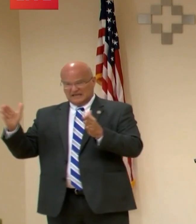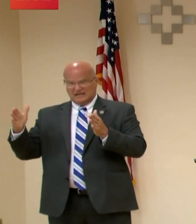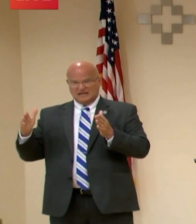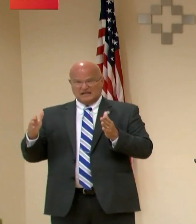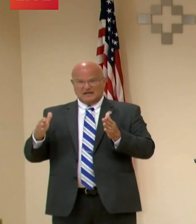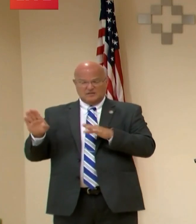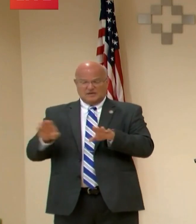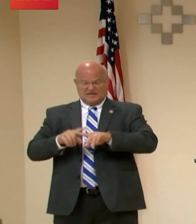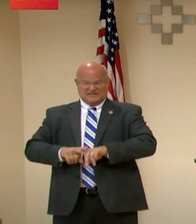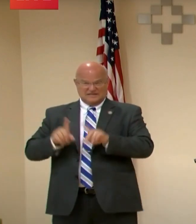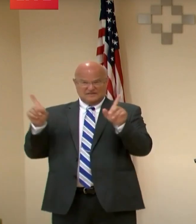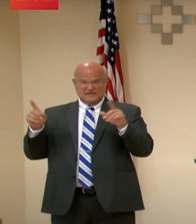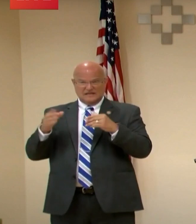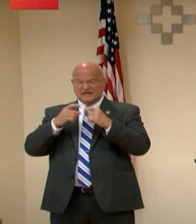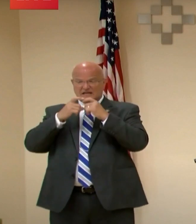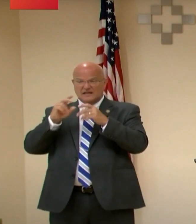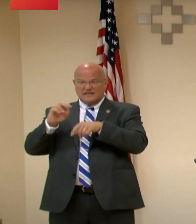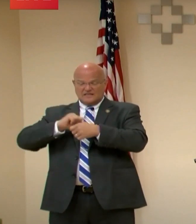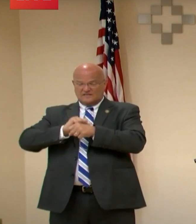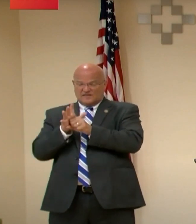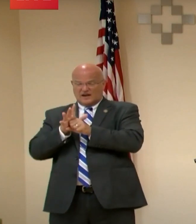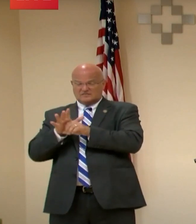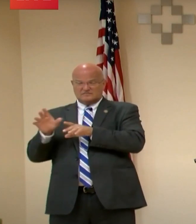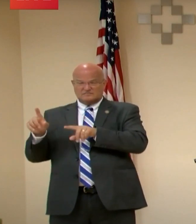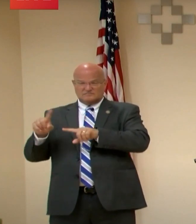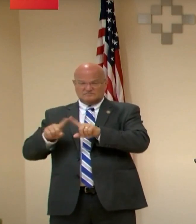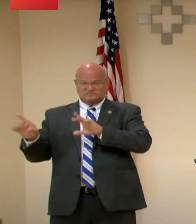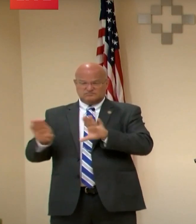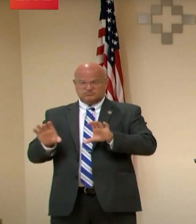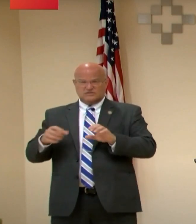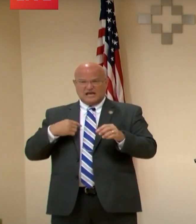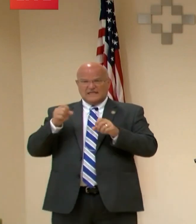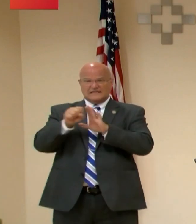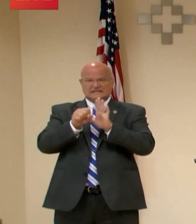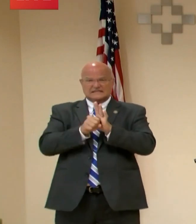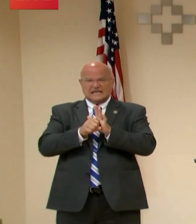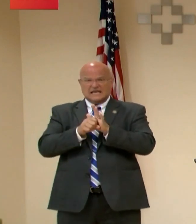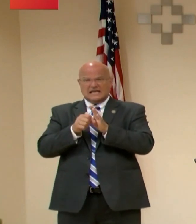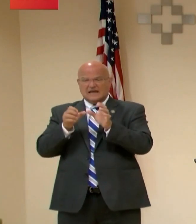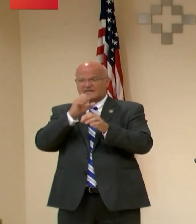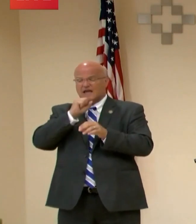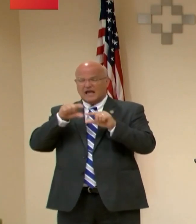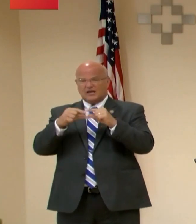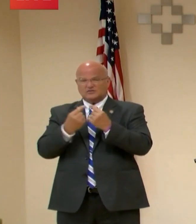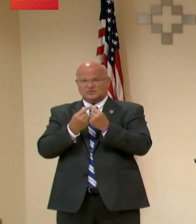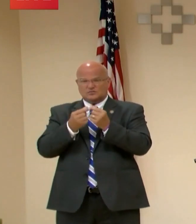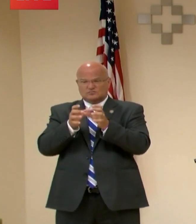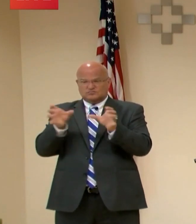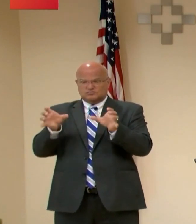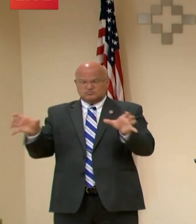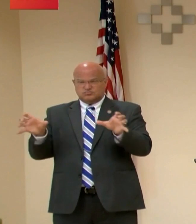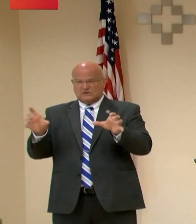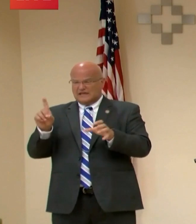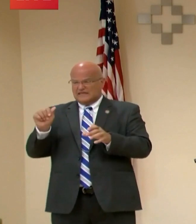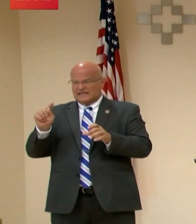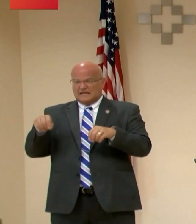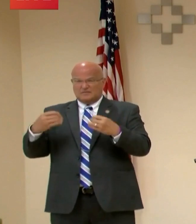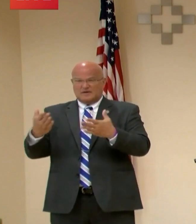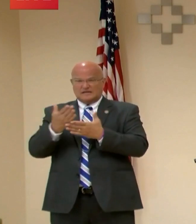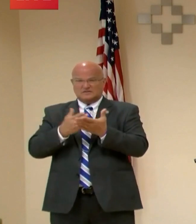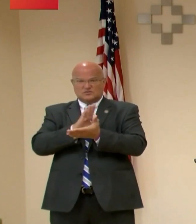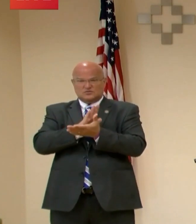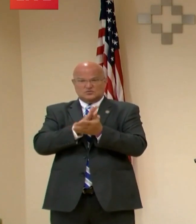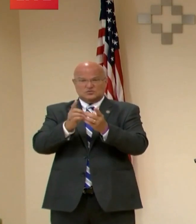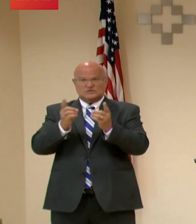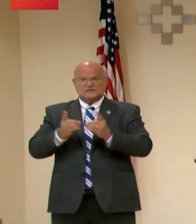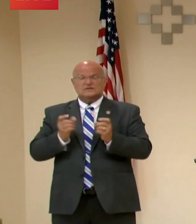17-year-olds behaving differently, the virus behaving differently. Has the state thought about breaking that age group up in the data that it provides so that